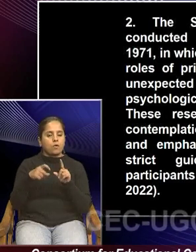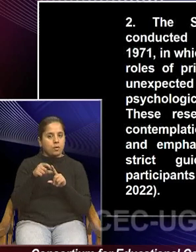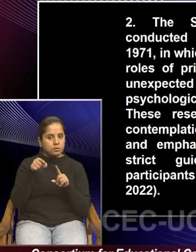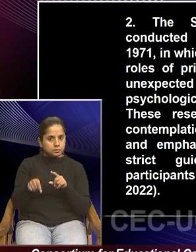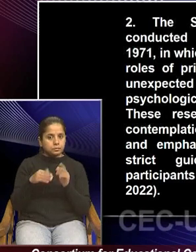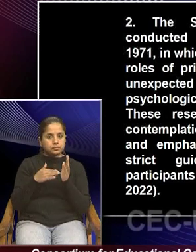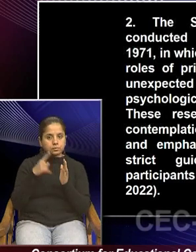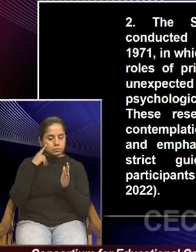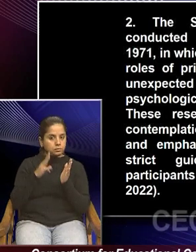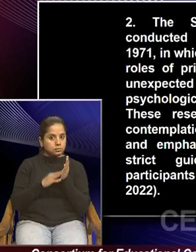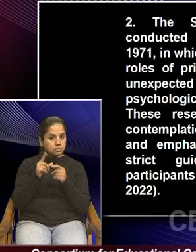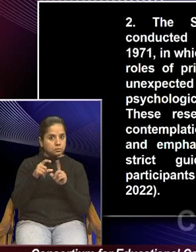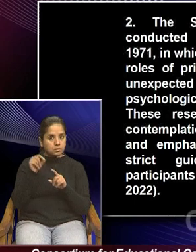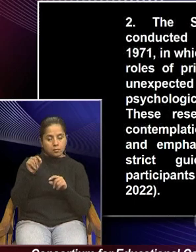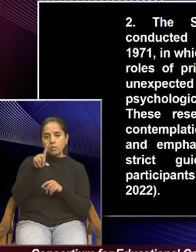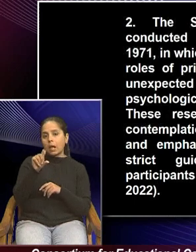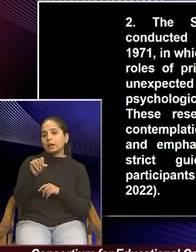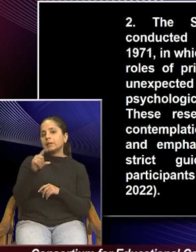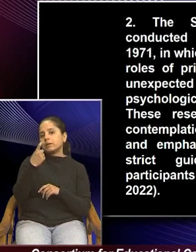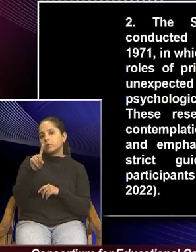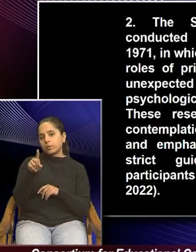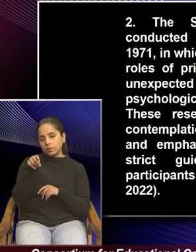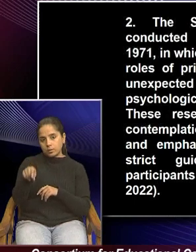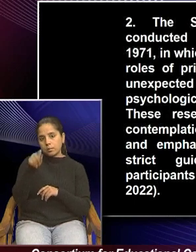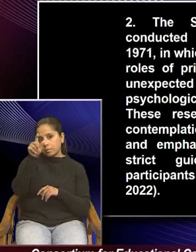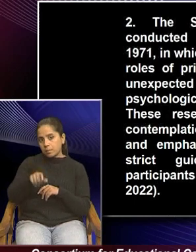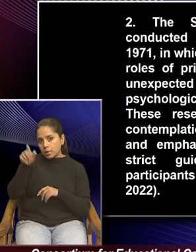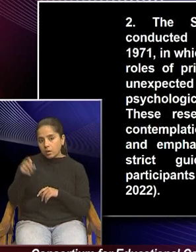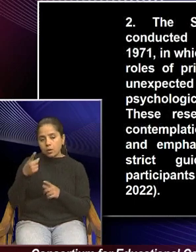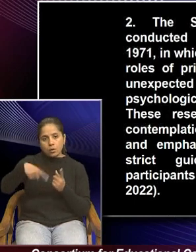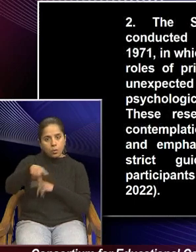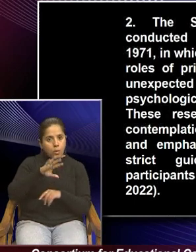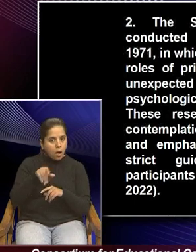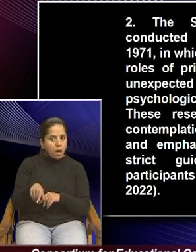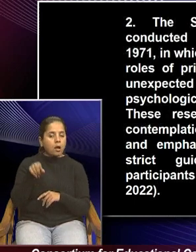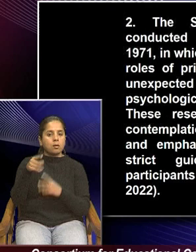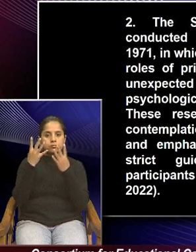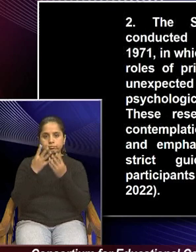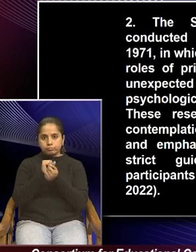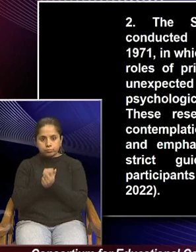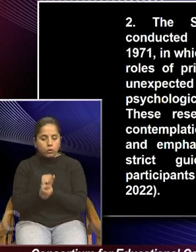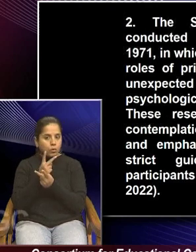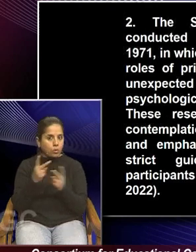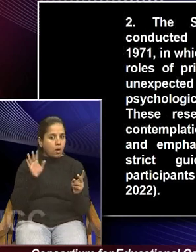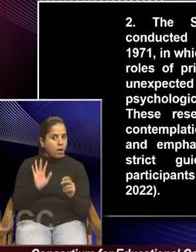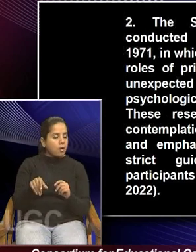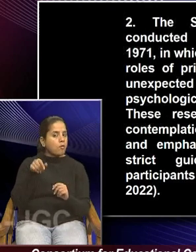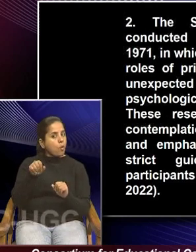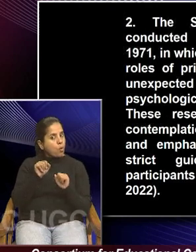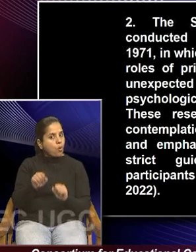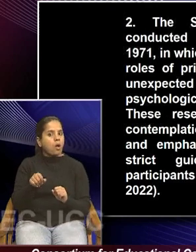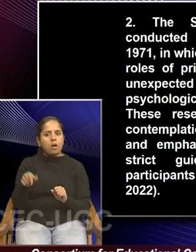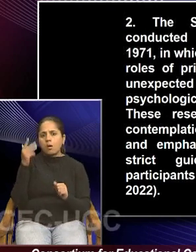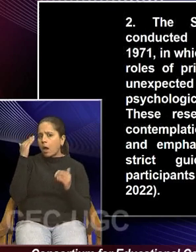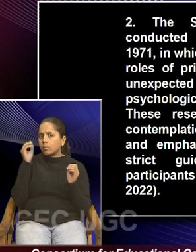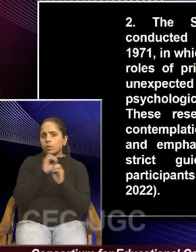by Zimbardo in 1971, individuals took on the roles of prisoners and guards and had